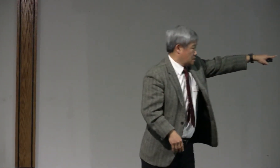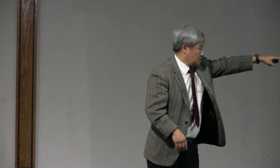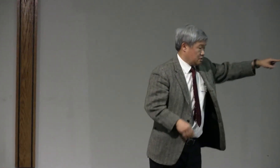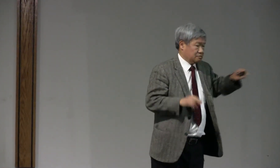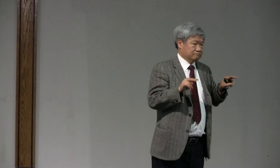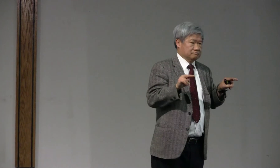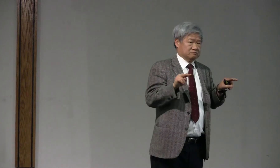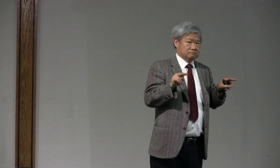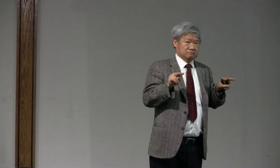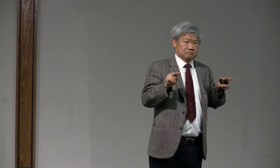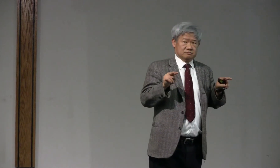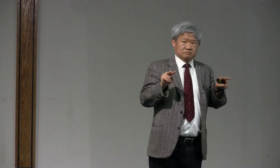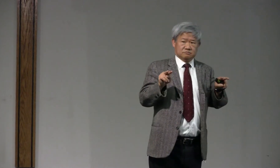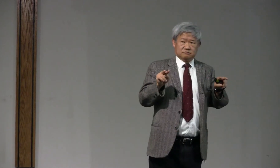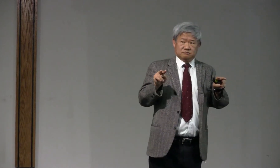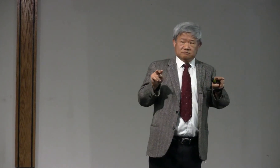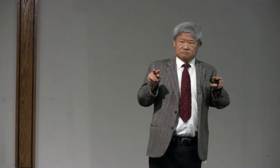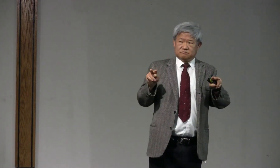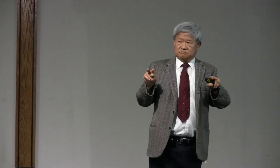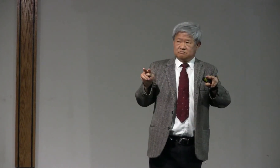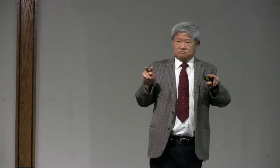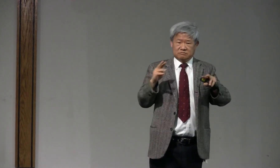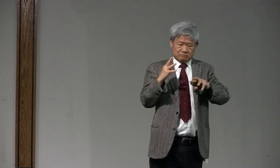Now, you see in the movie